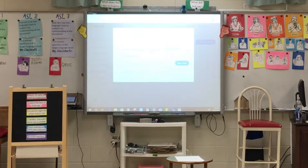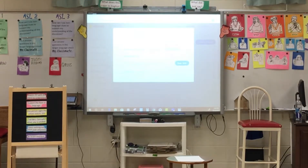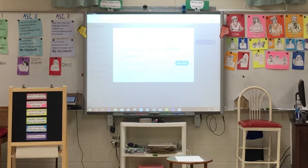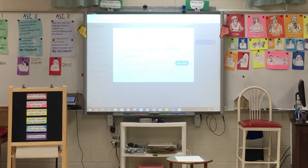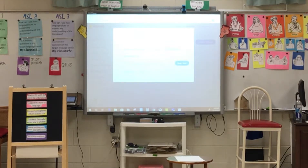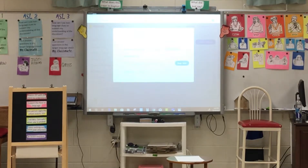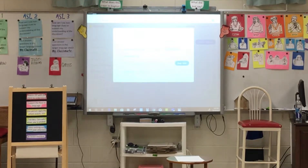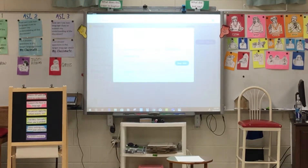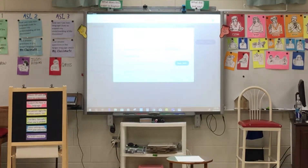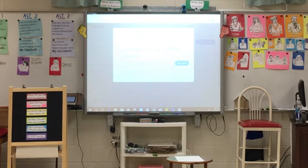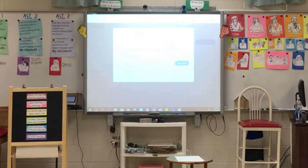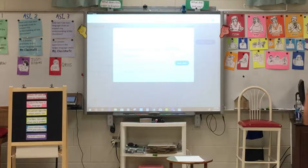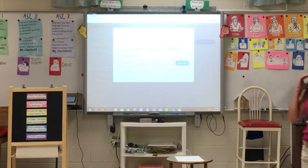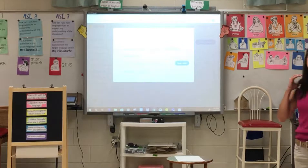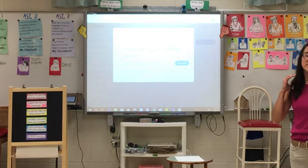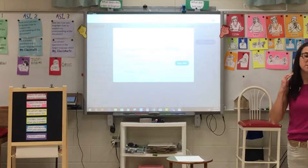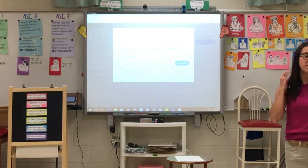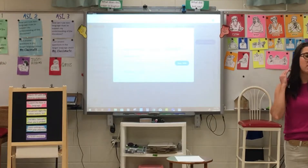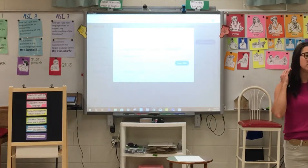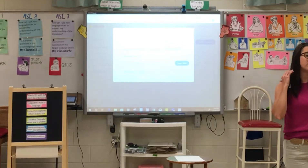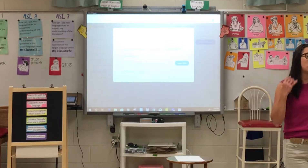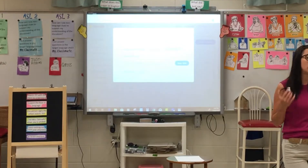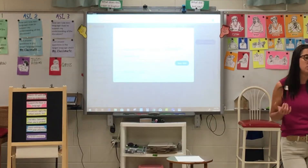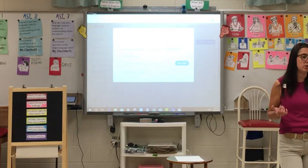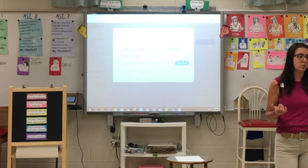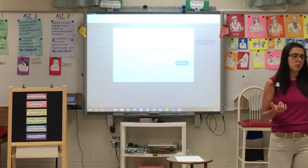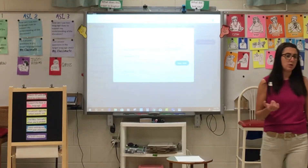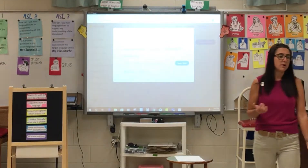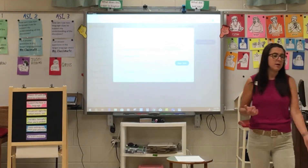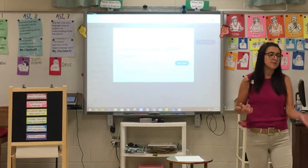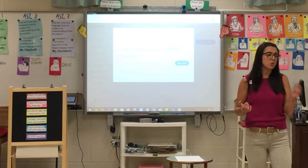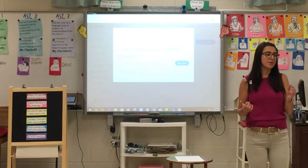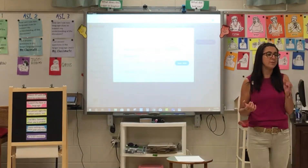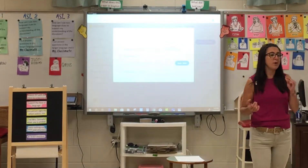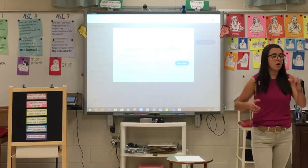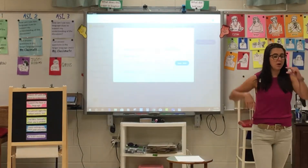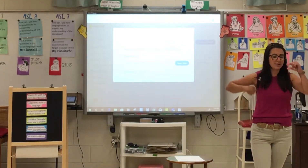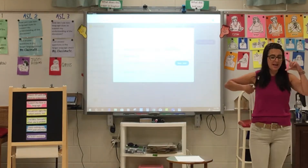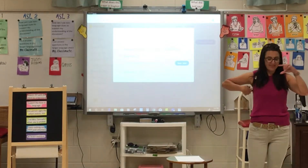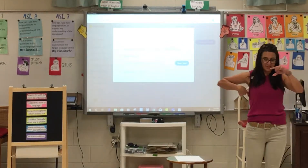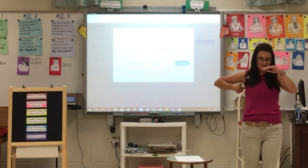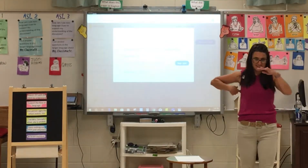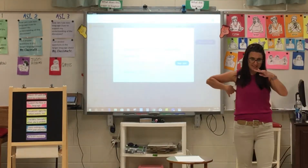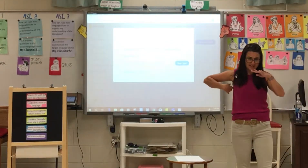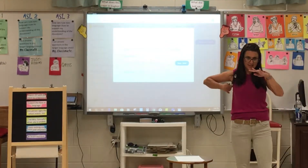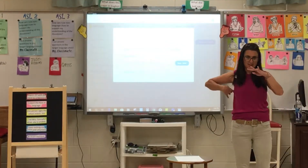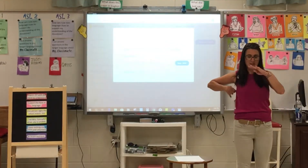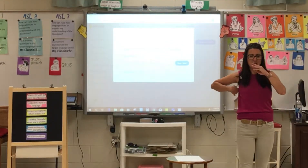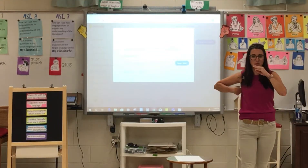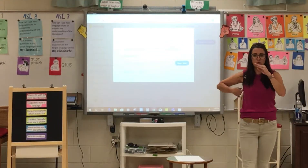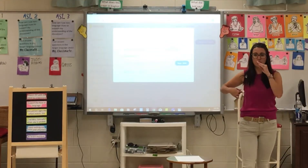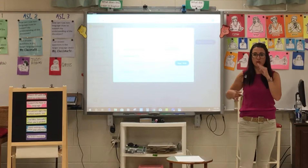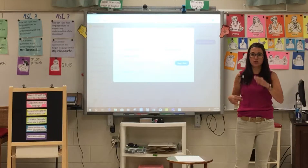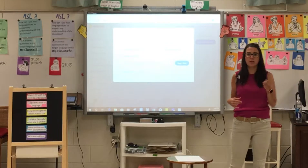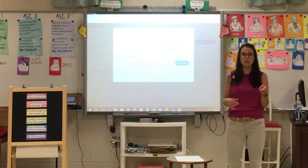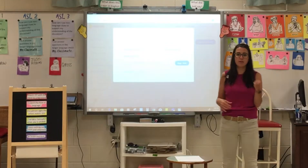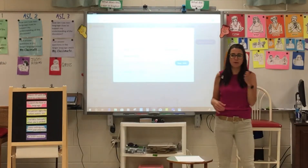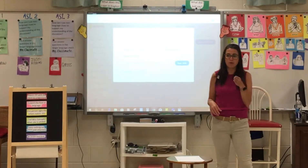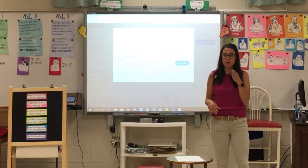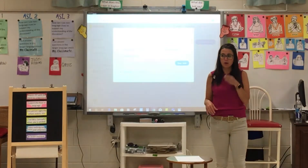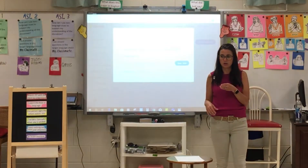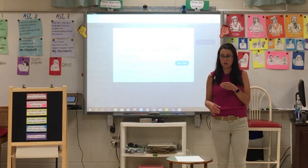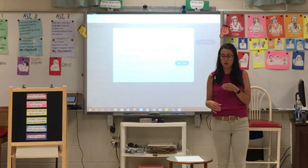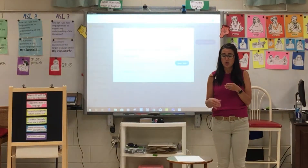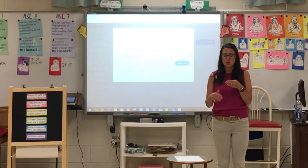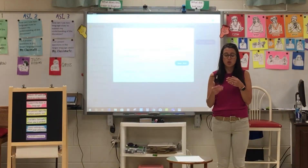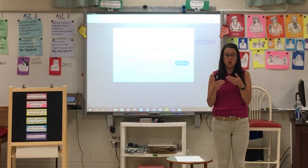Okay, so listen, the video is going to pause for you. It's going to pause after a sentence. That's what you're going to translate for